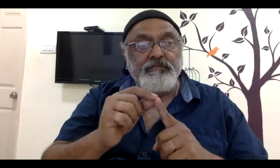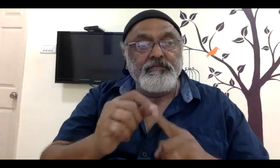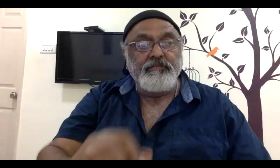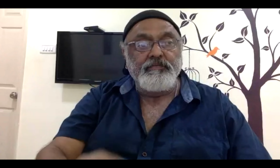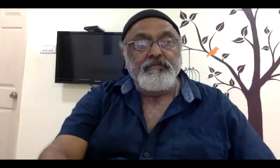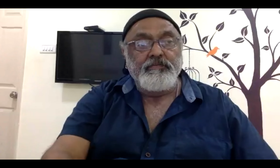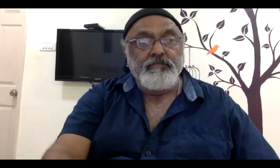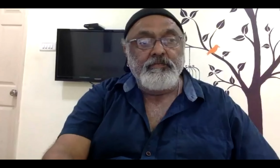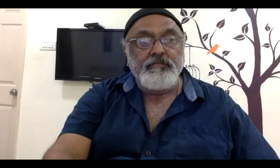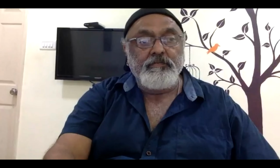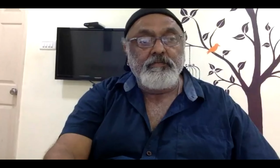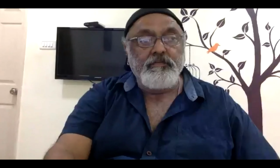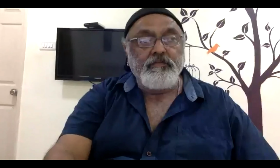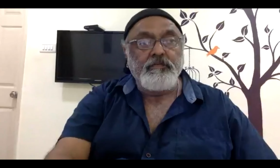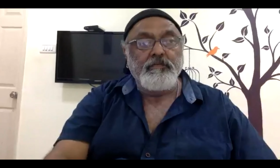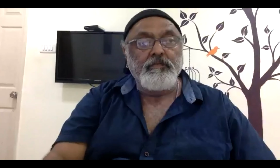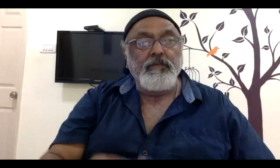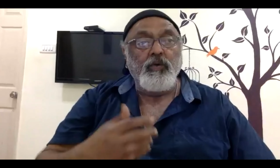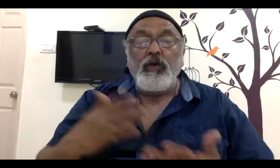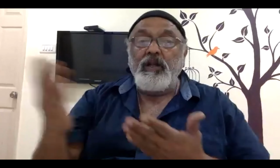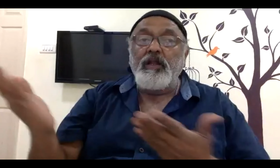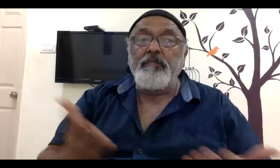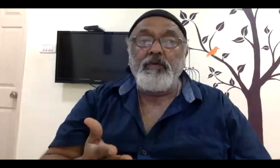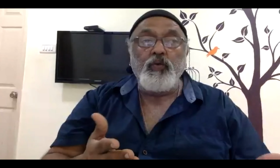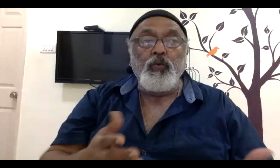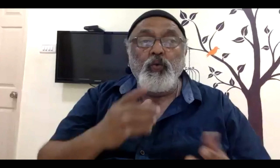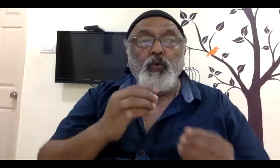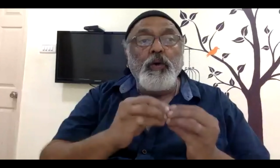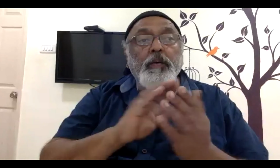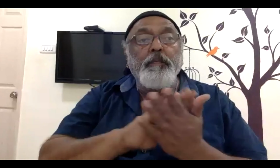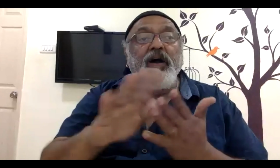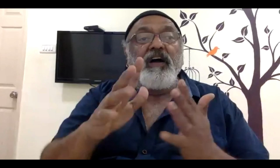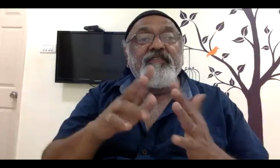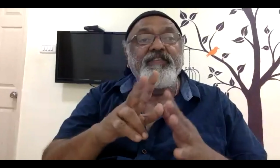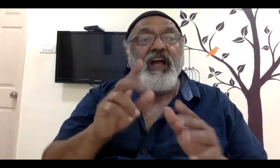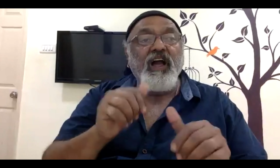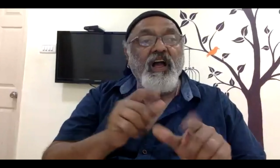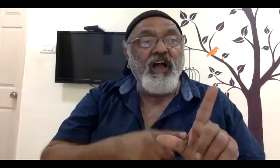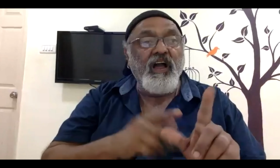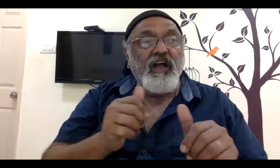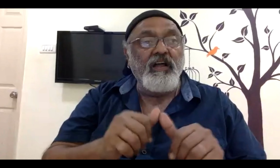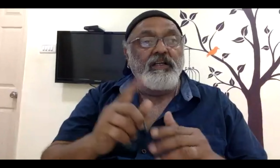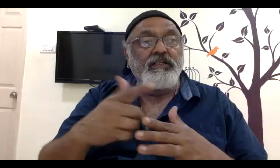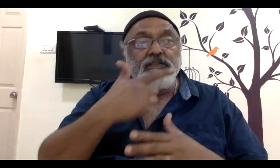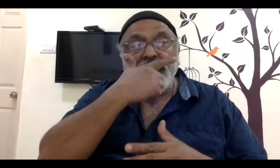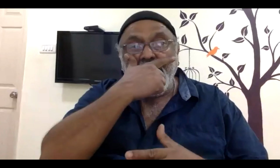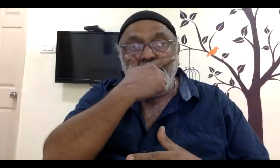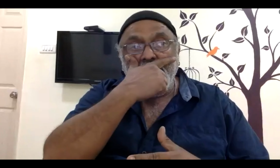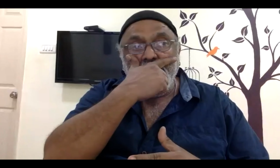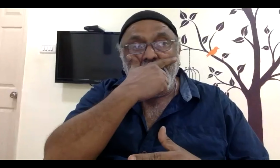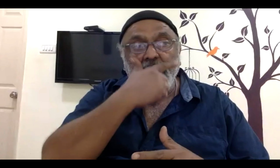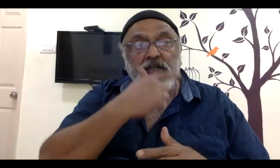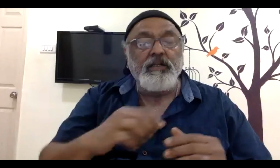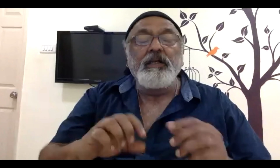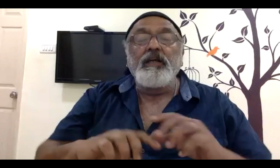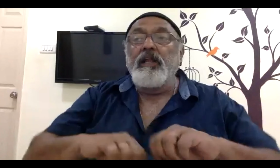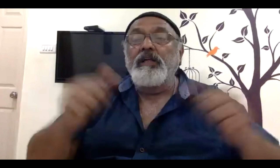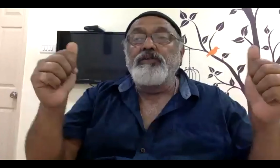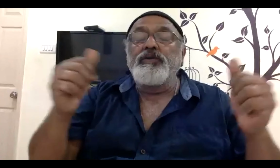to welcome our speaker for the day, Ms. Bhavya Jain. Ms. Bhavya is a graduate from the Department of Social